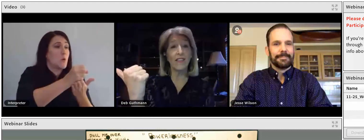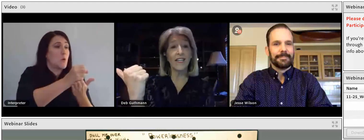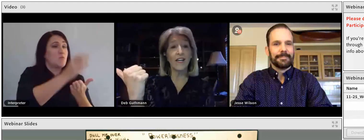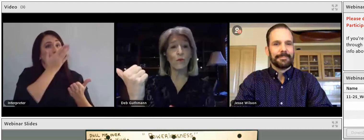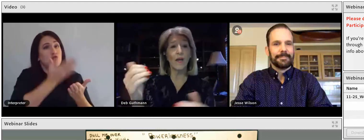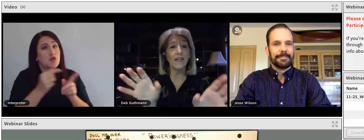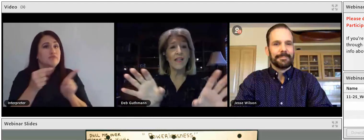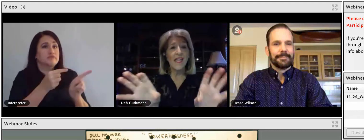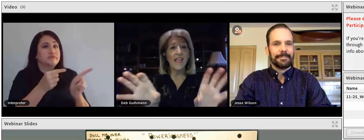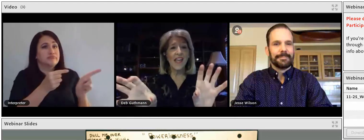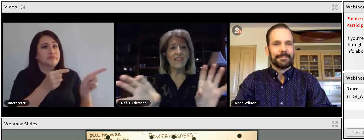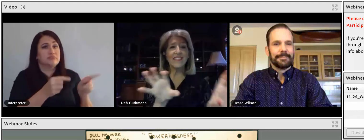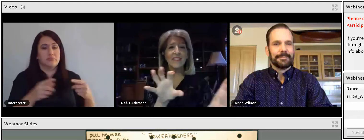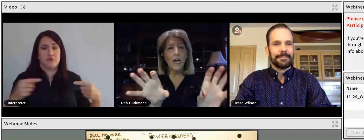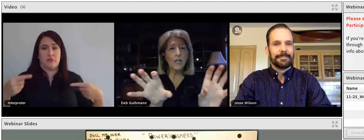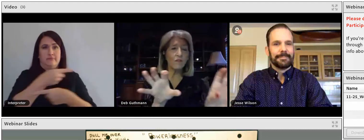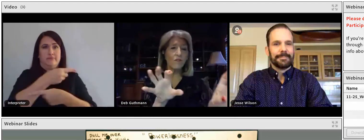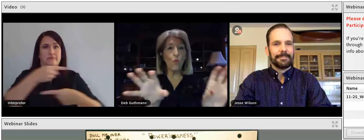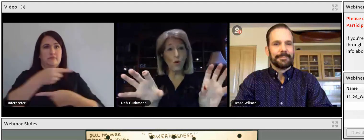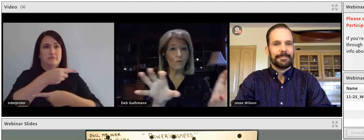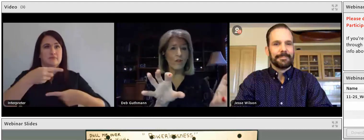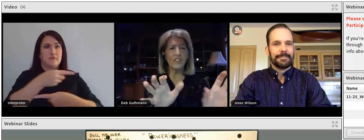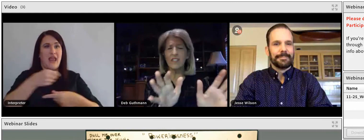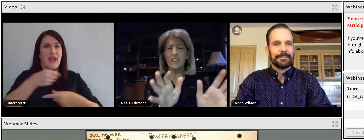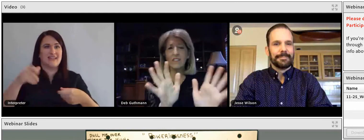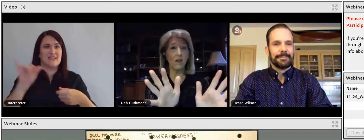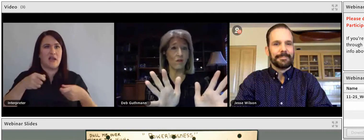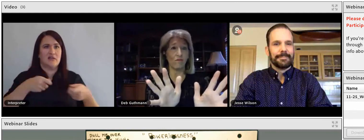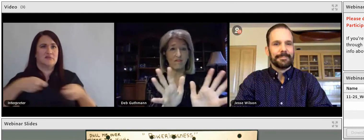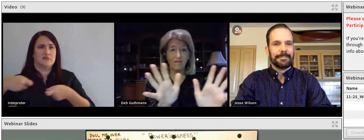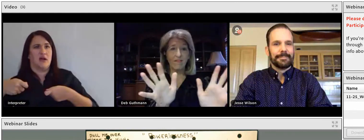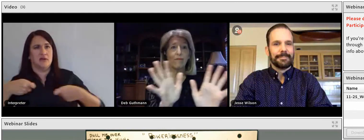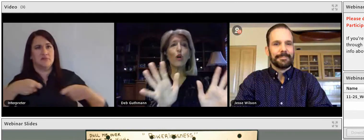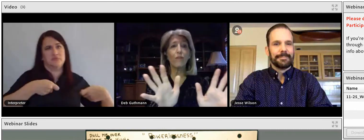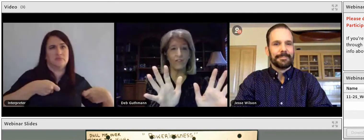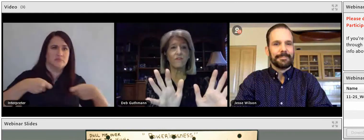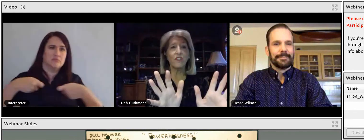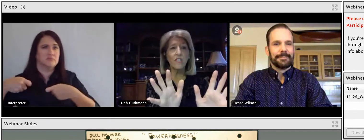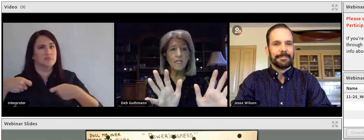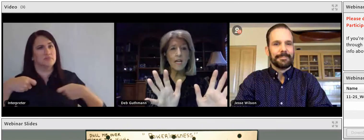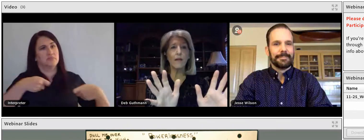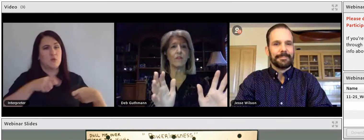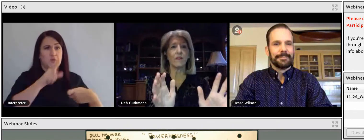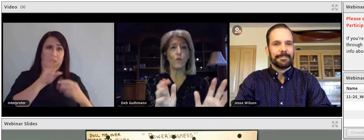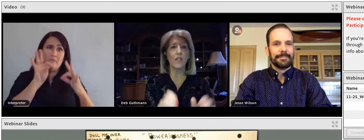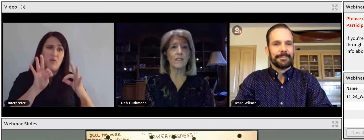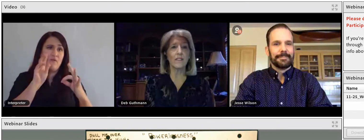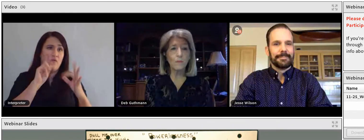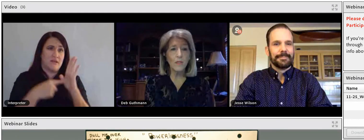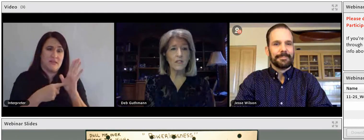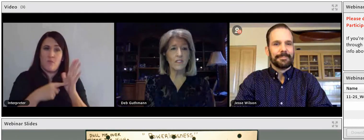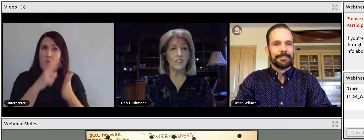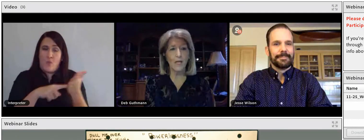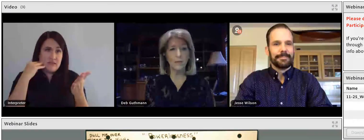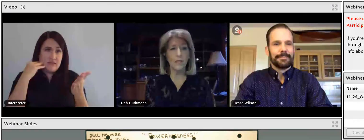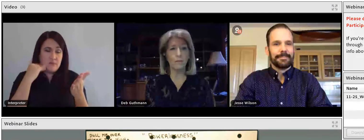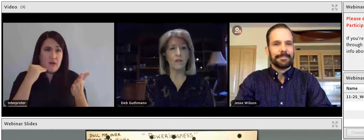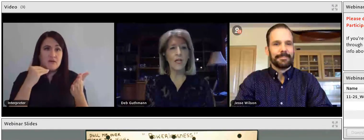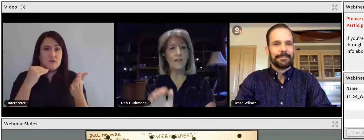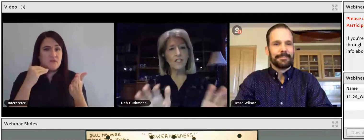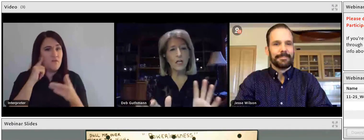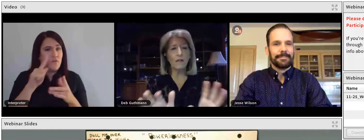sober or good way the other way. And this tug of war, which is so perfect for an example of what is